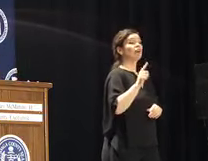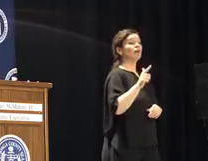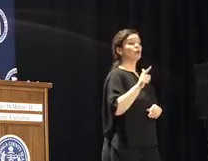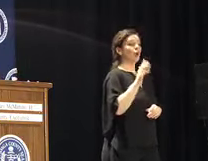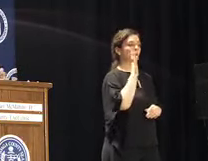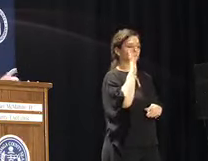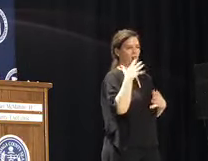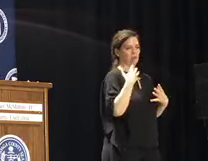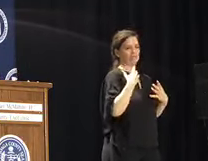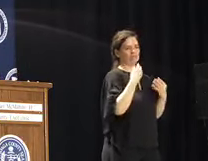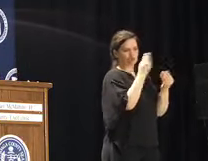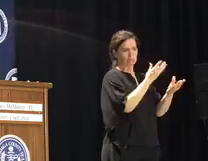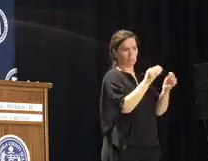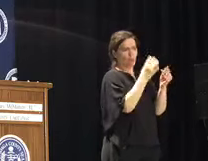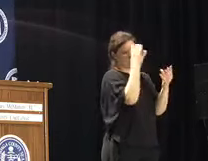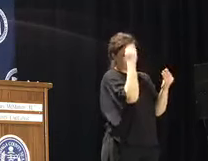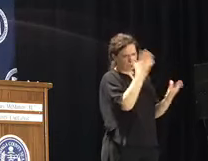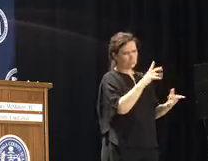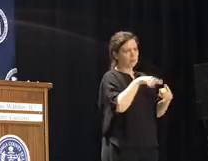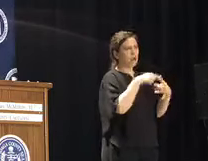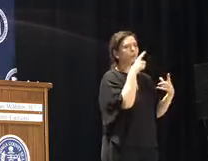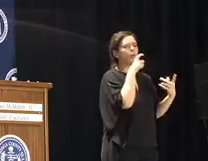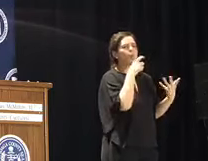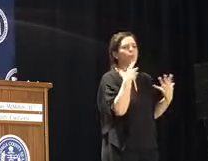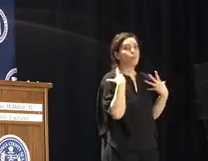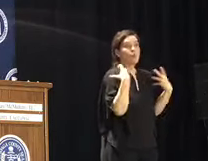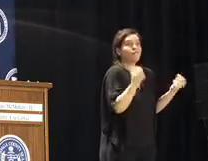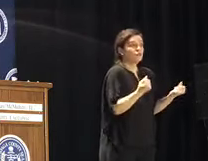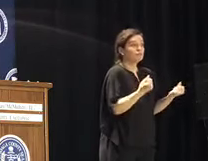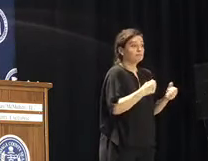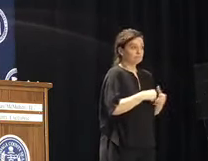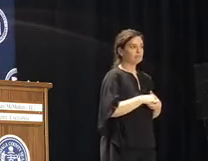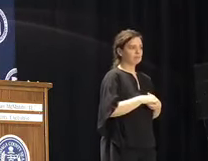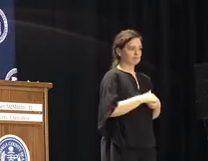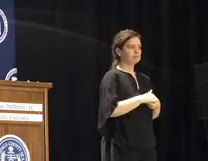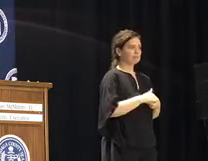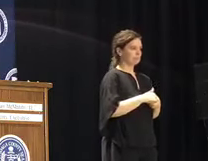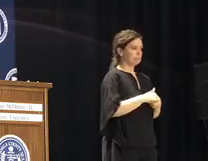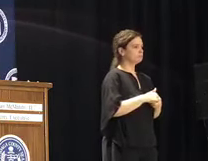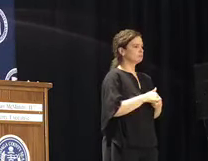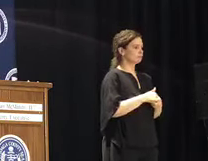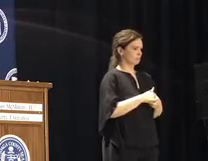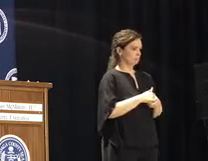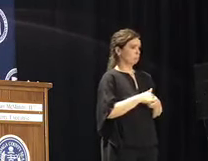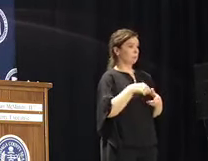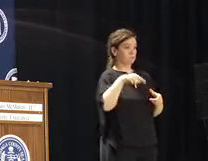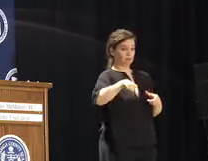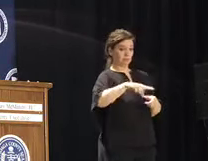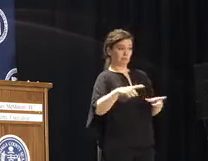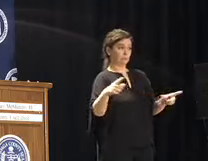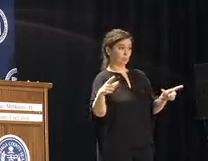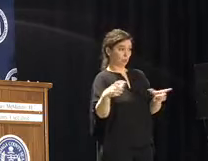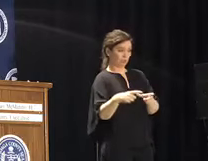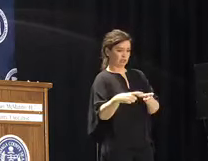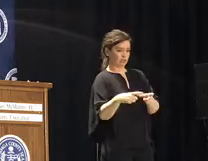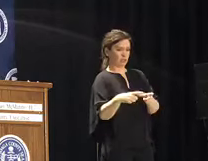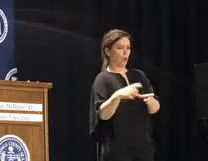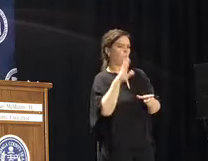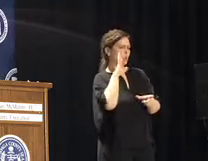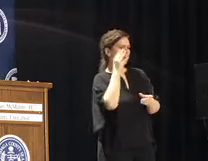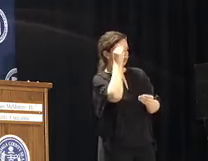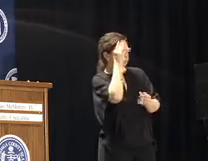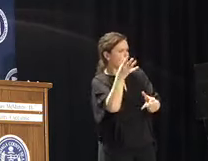of the quarantines, and that's important. Please answer your calls from our health department, but keep your doctor informed on your status